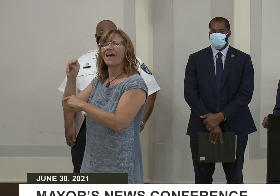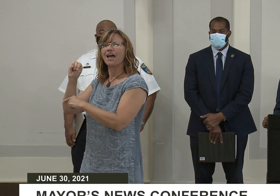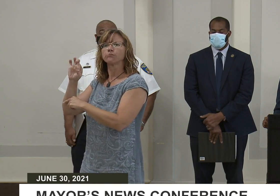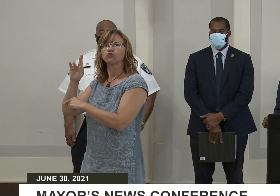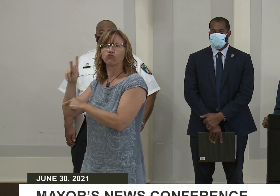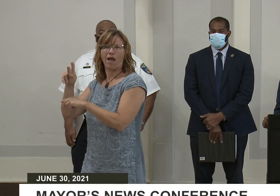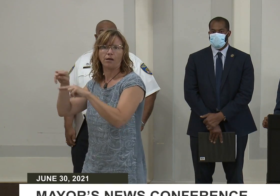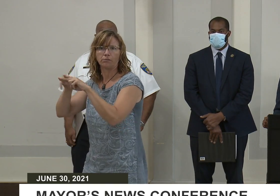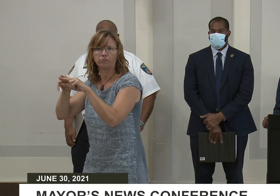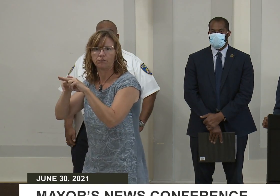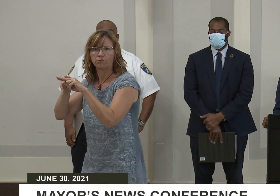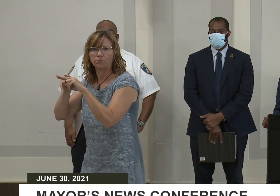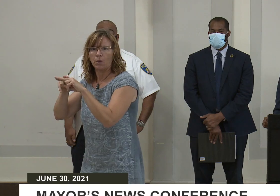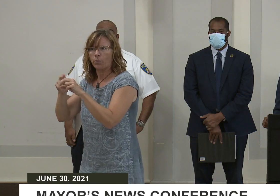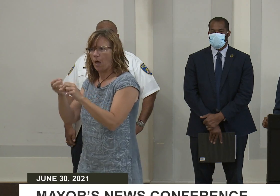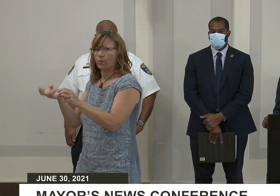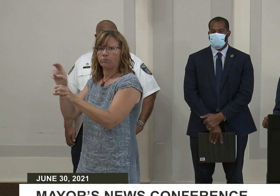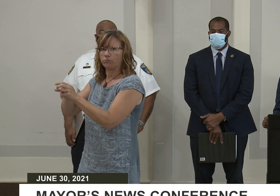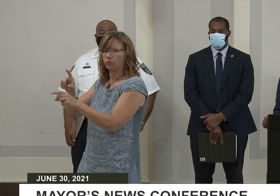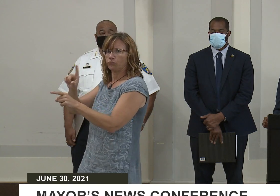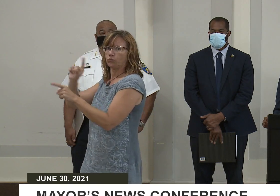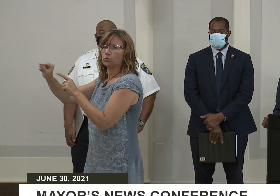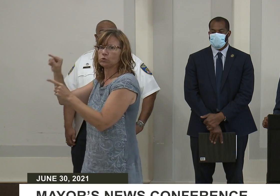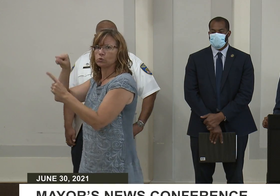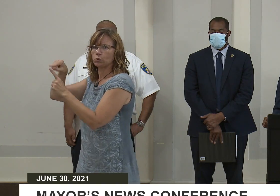we should be investing in first, and we can still have